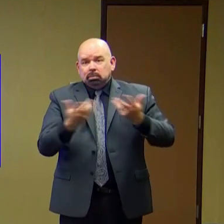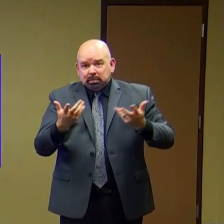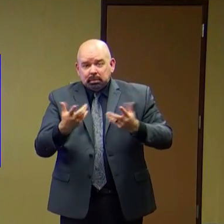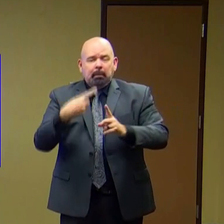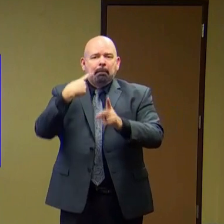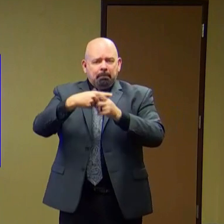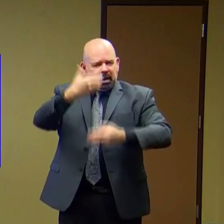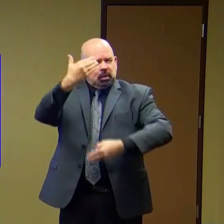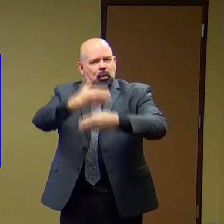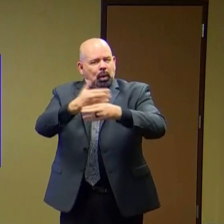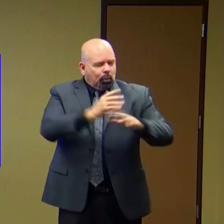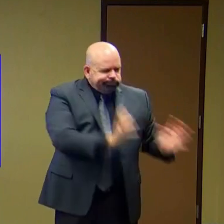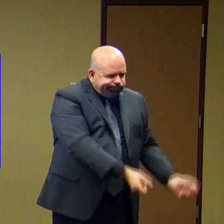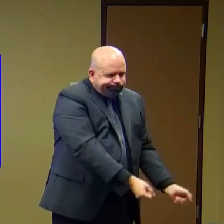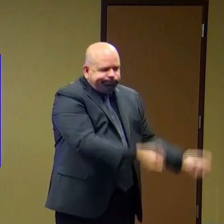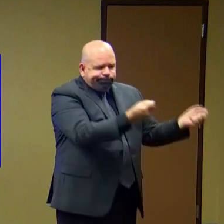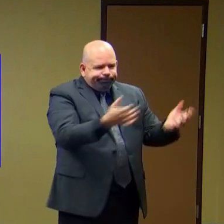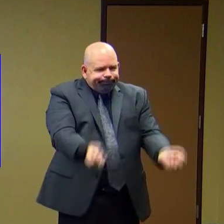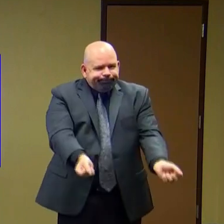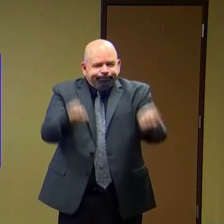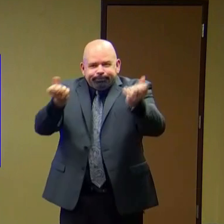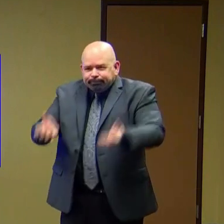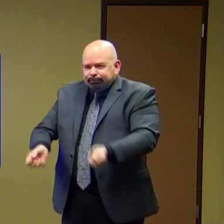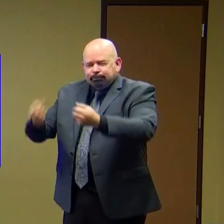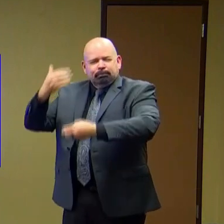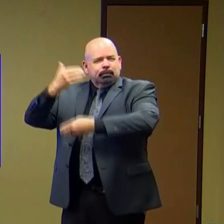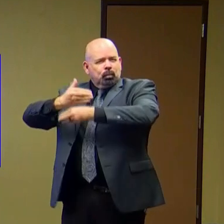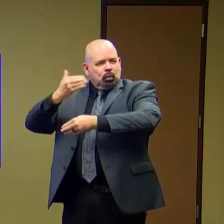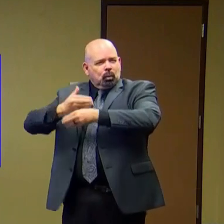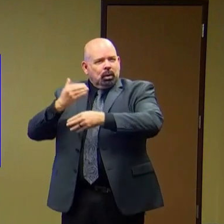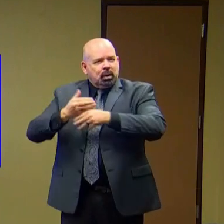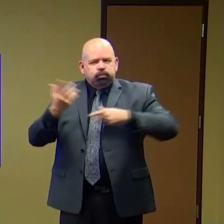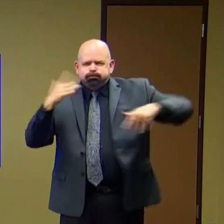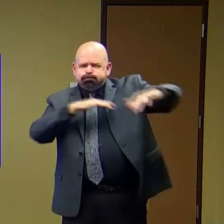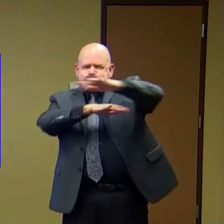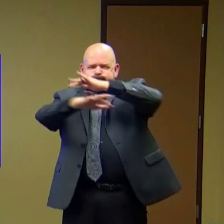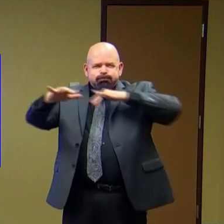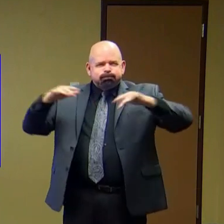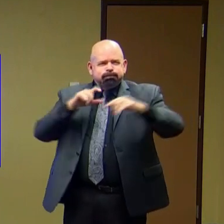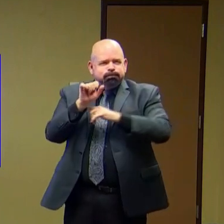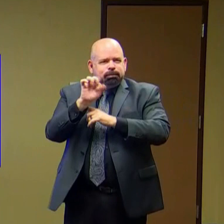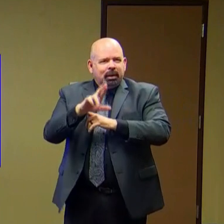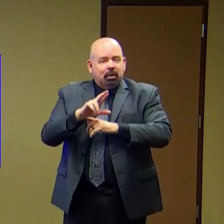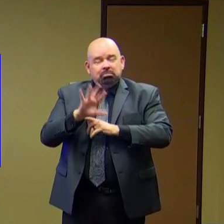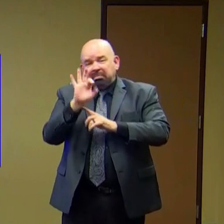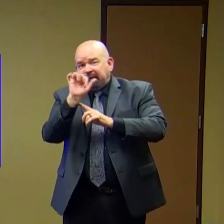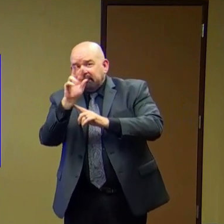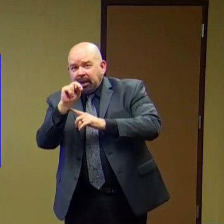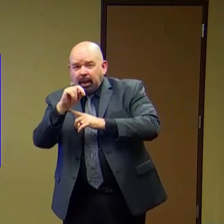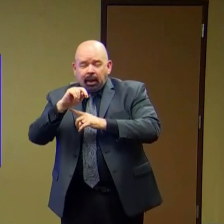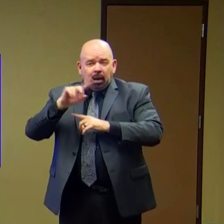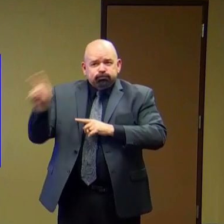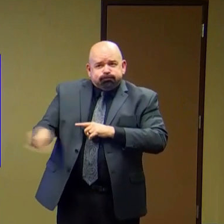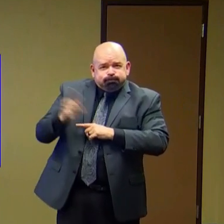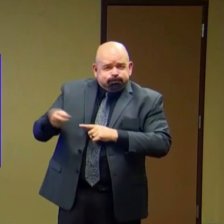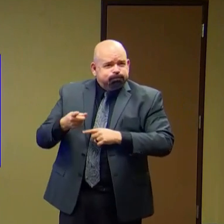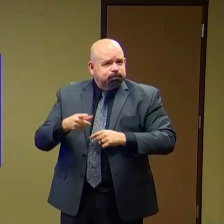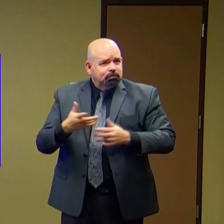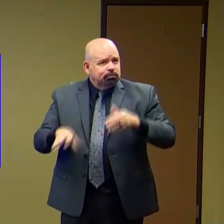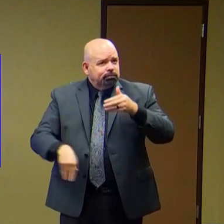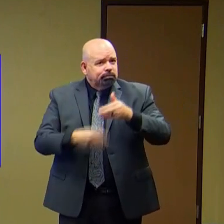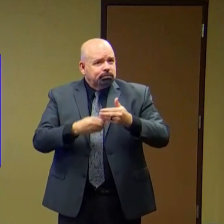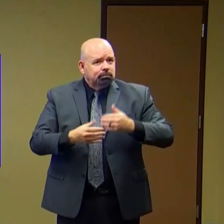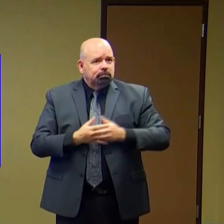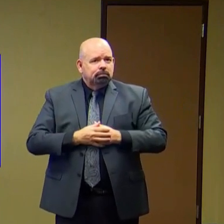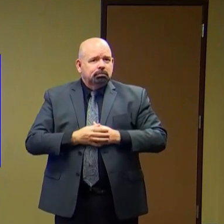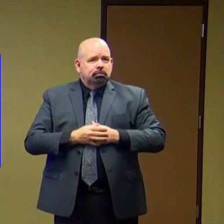Let's talk about voting for a moment. Oh, and by the way, before we get to voting, let's talk